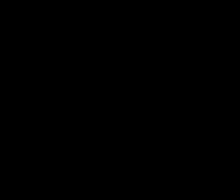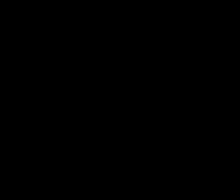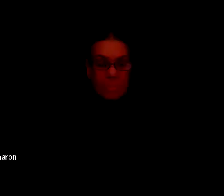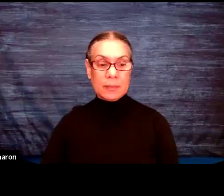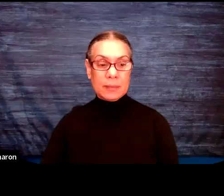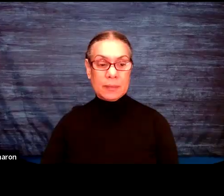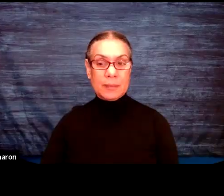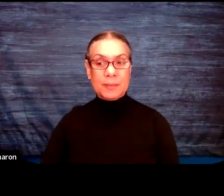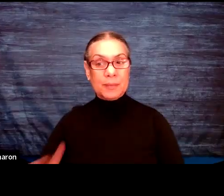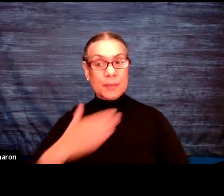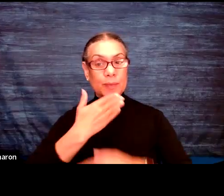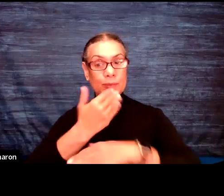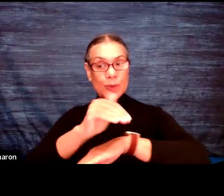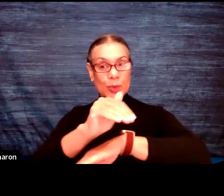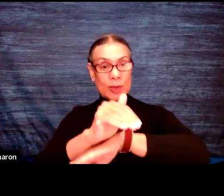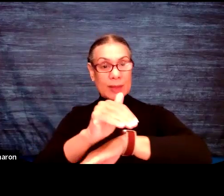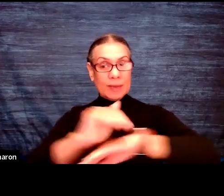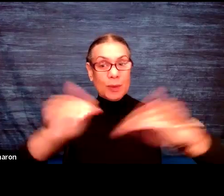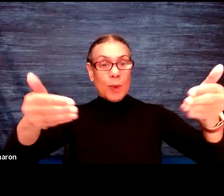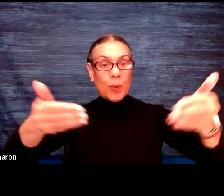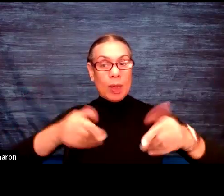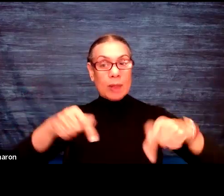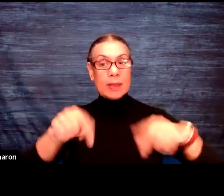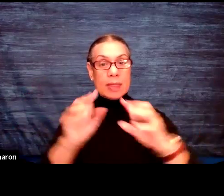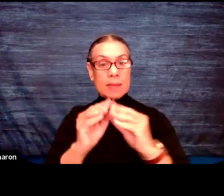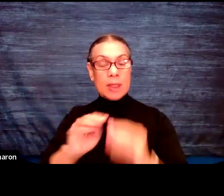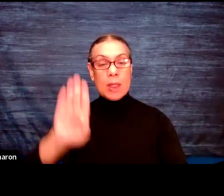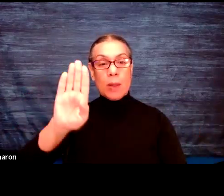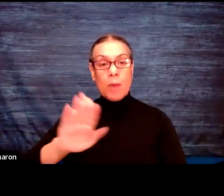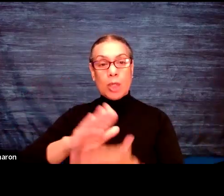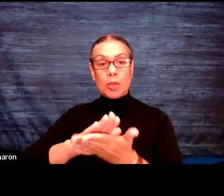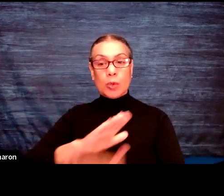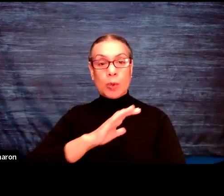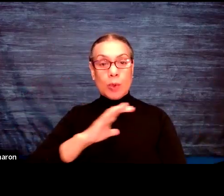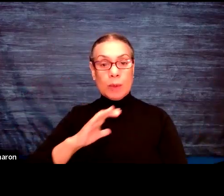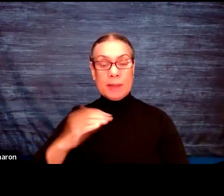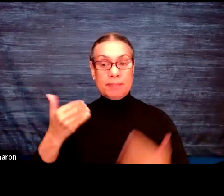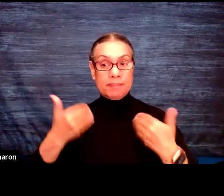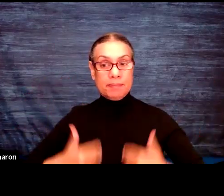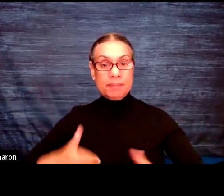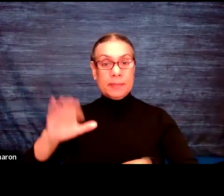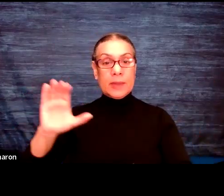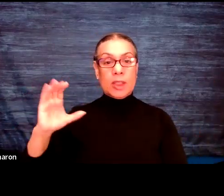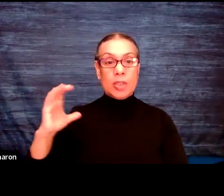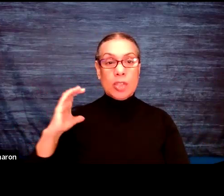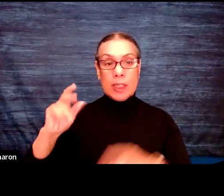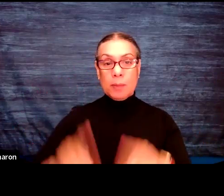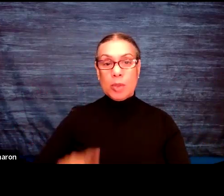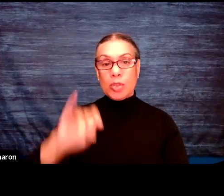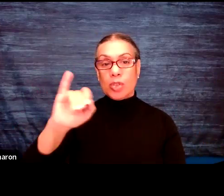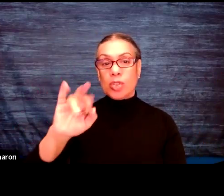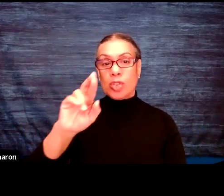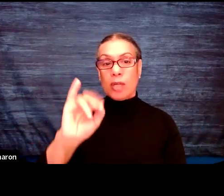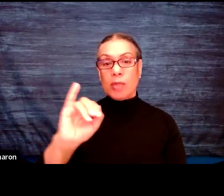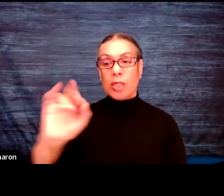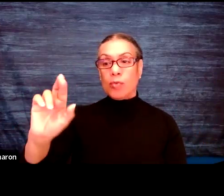Good evening, and welcome to this meeting of the Boston School Committee. I'm Chairperson Jerry Robinson. We'll begin with the